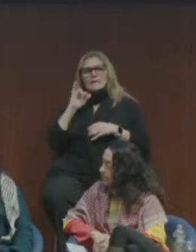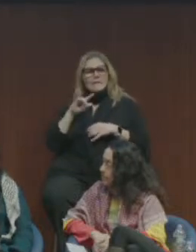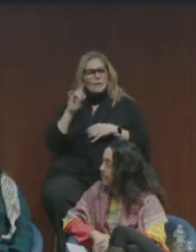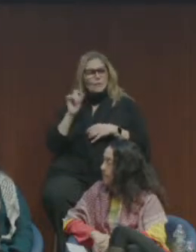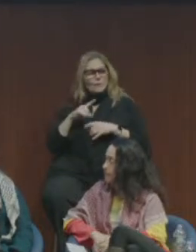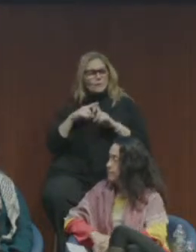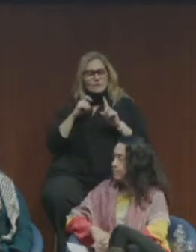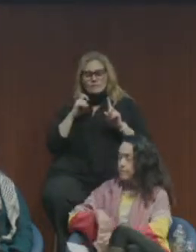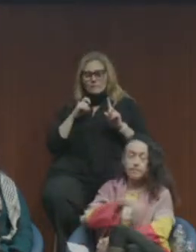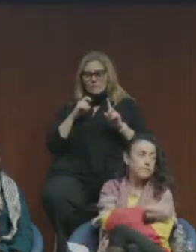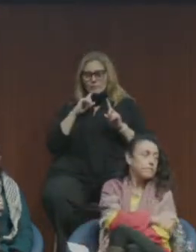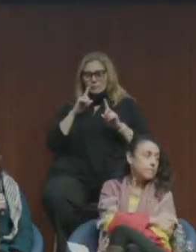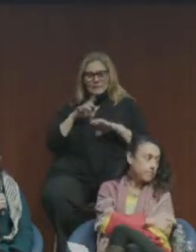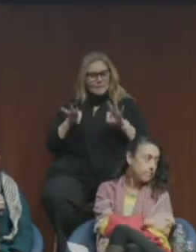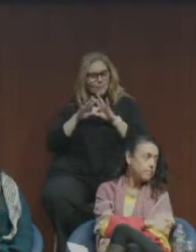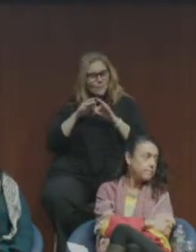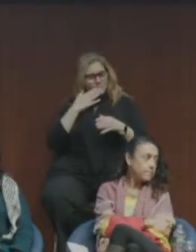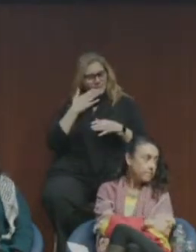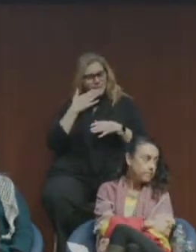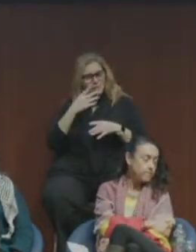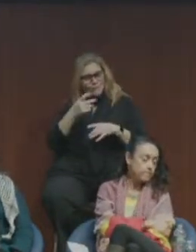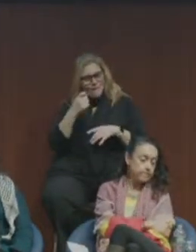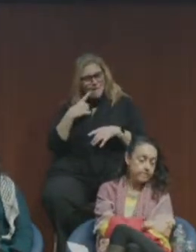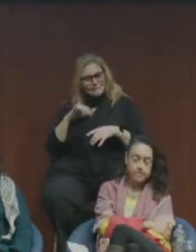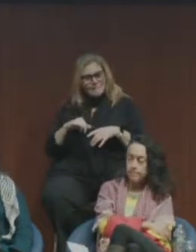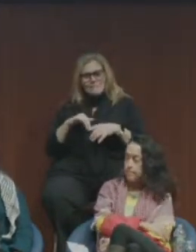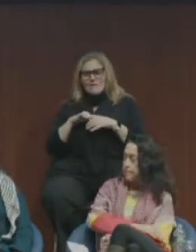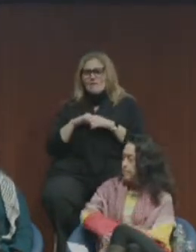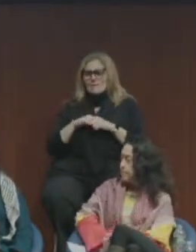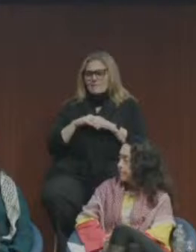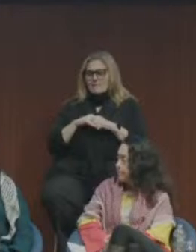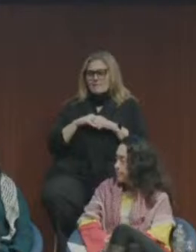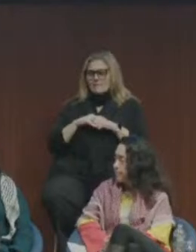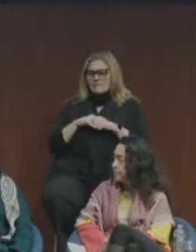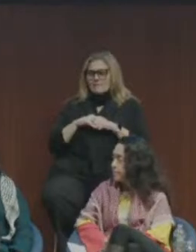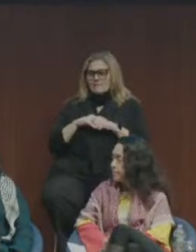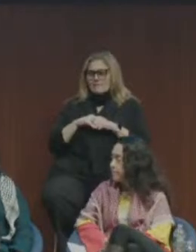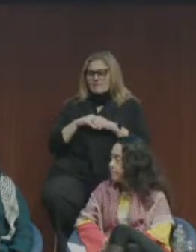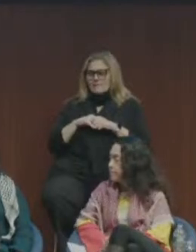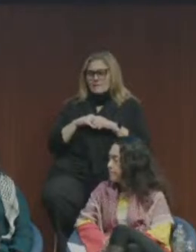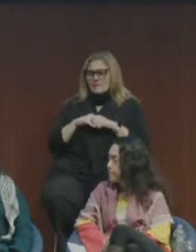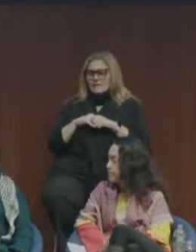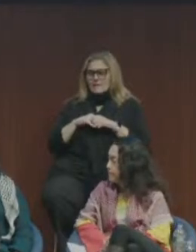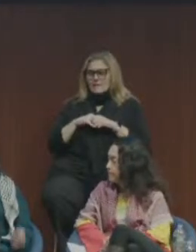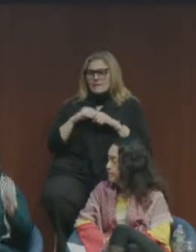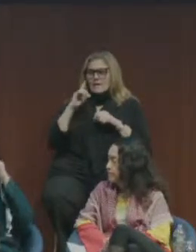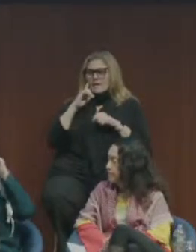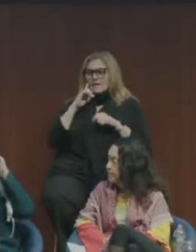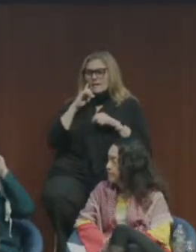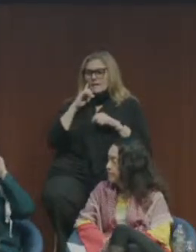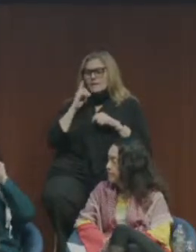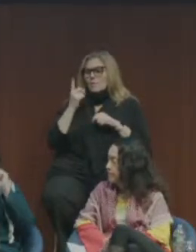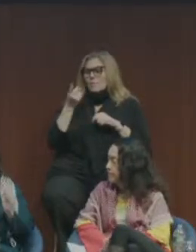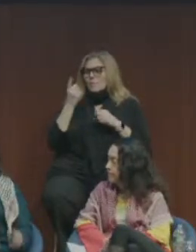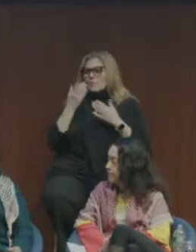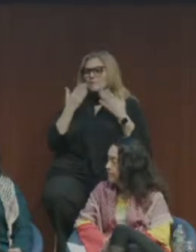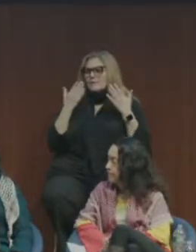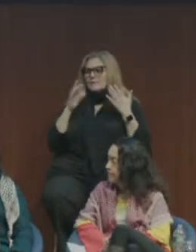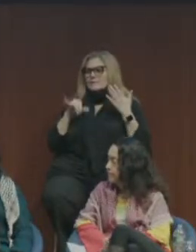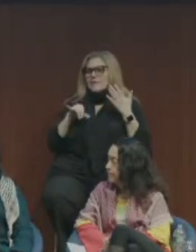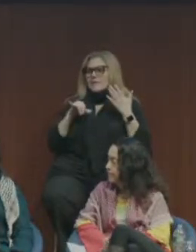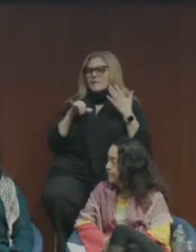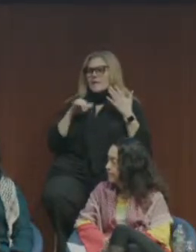question from Ujju is really important. So thank you for having us talk about that. I think one of the things that